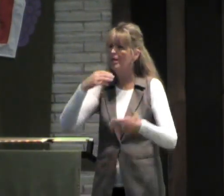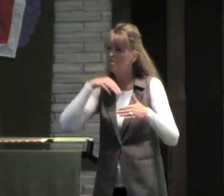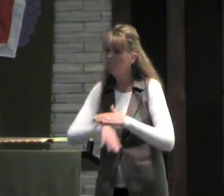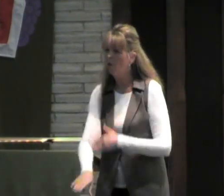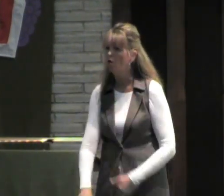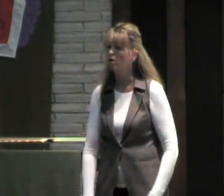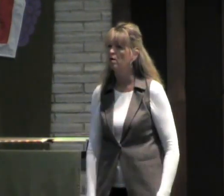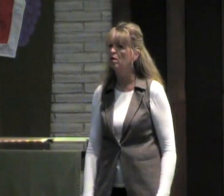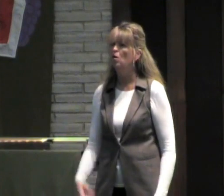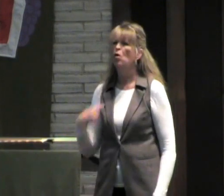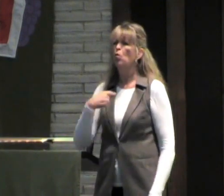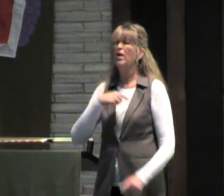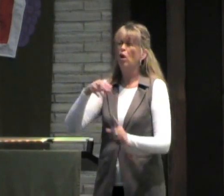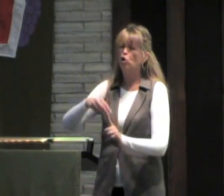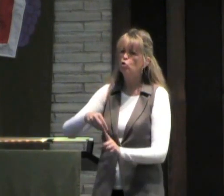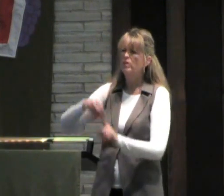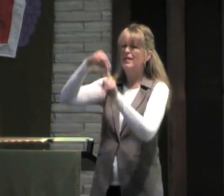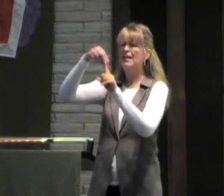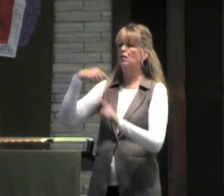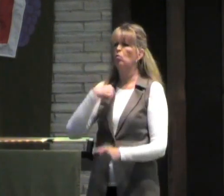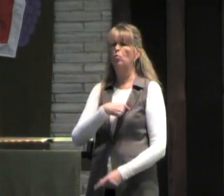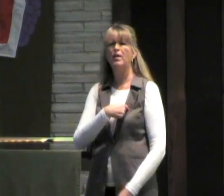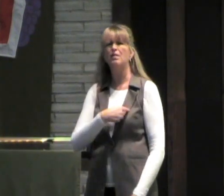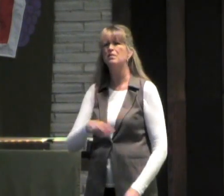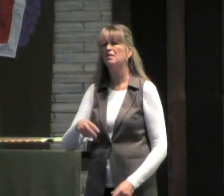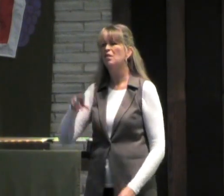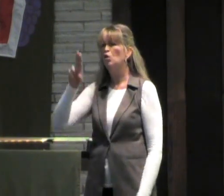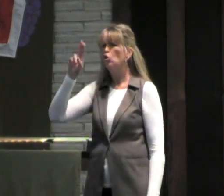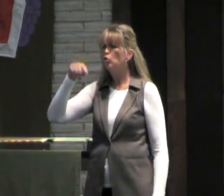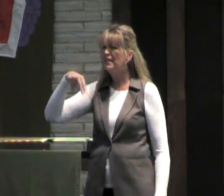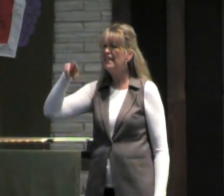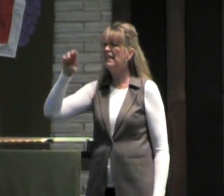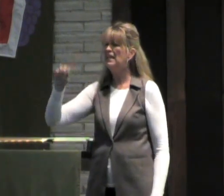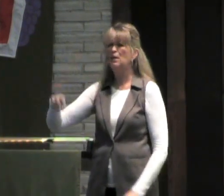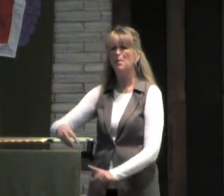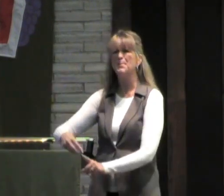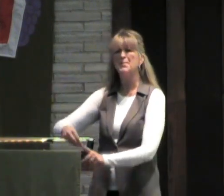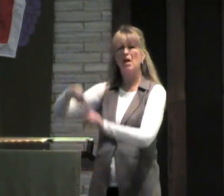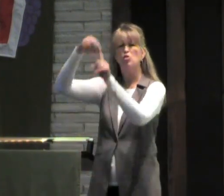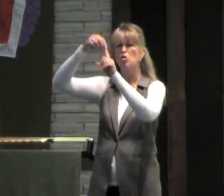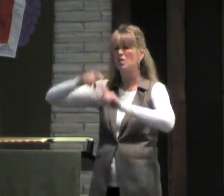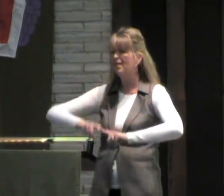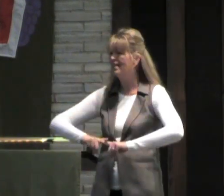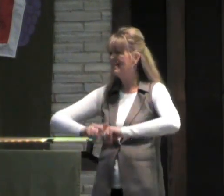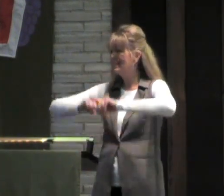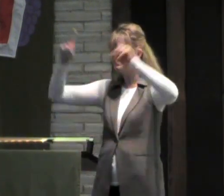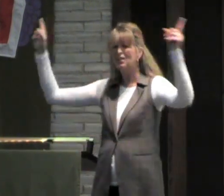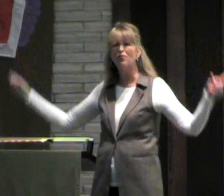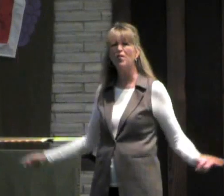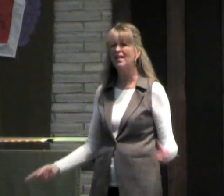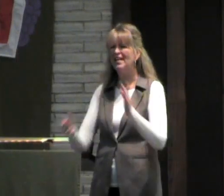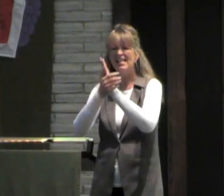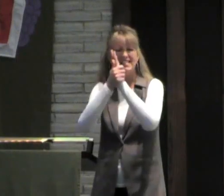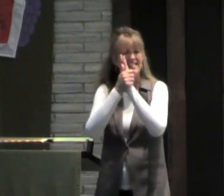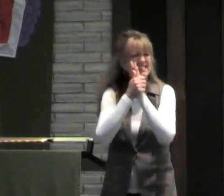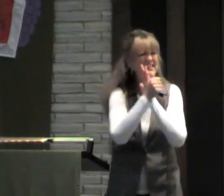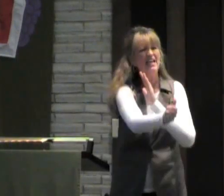We need to be renewed, or we are renewed and reborn. We are unique. We are special. We are different. We